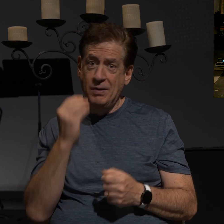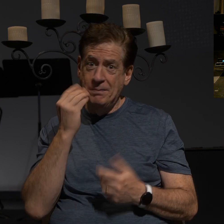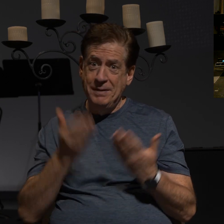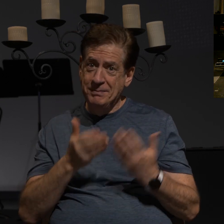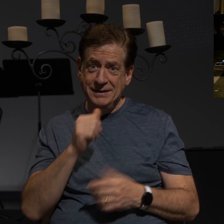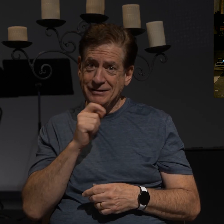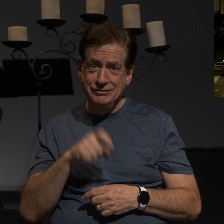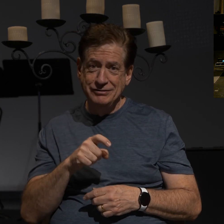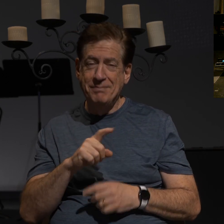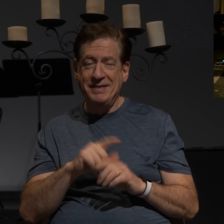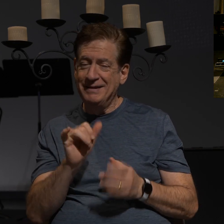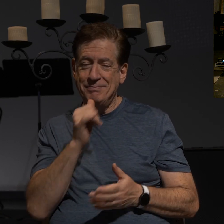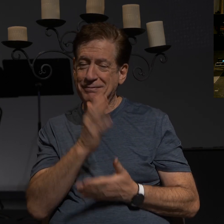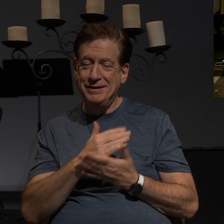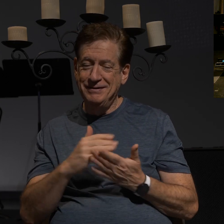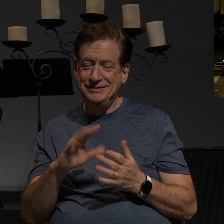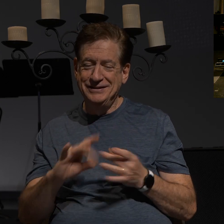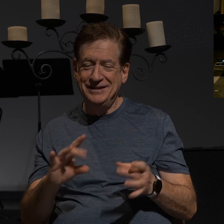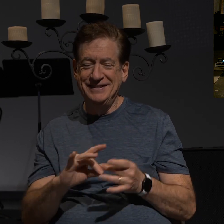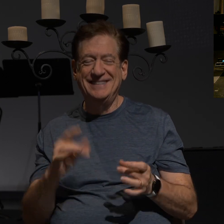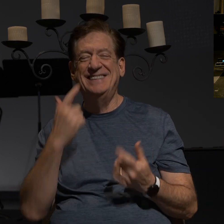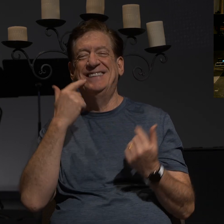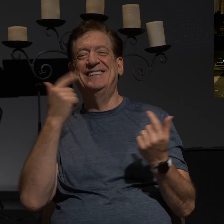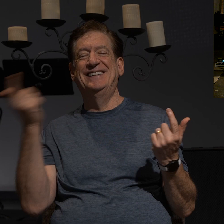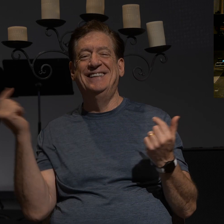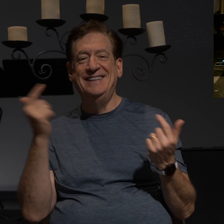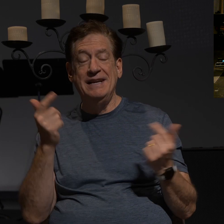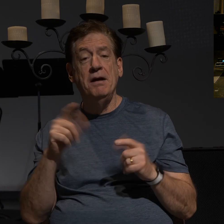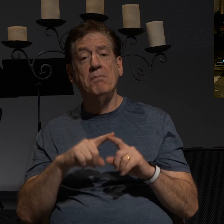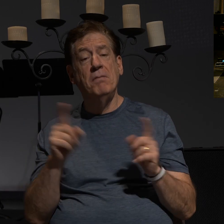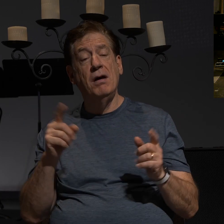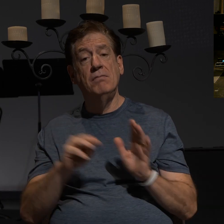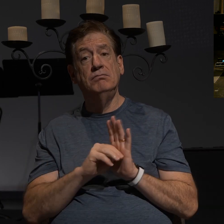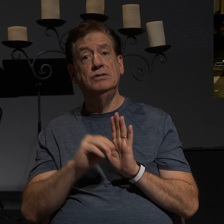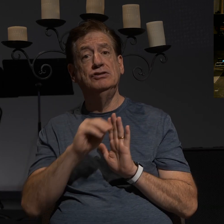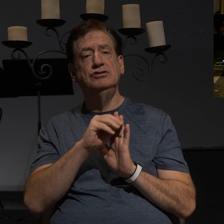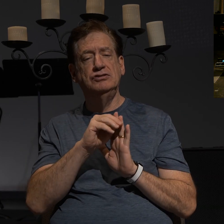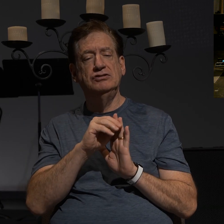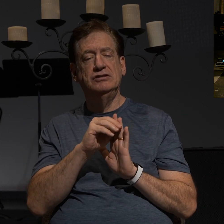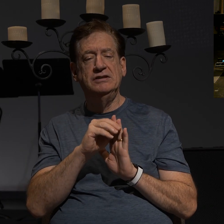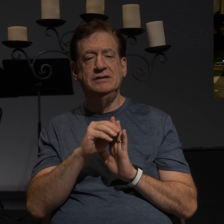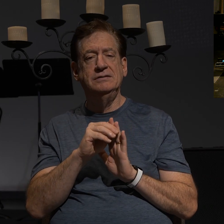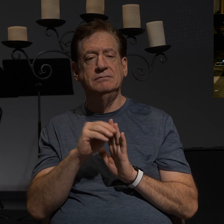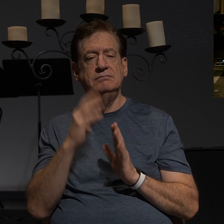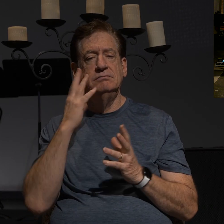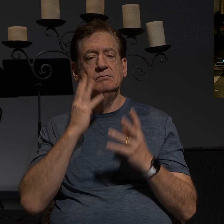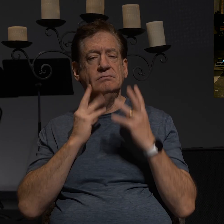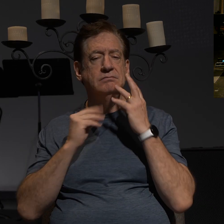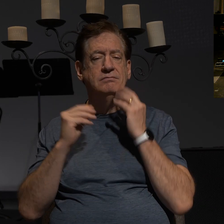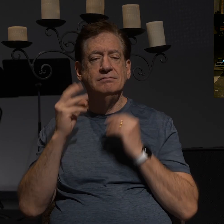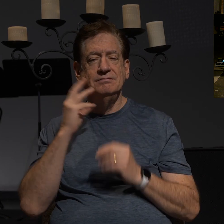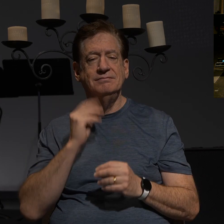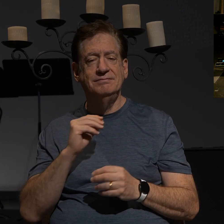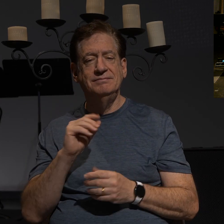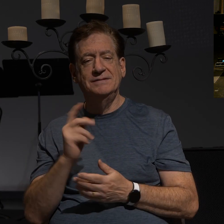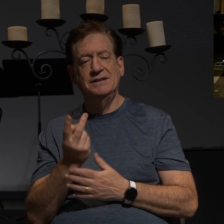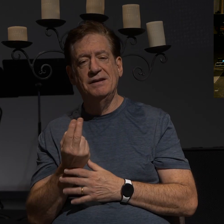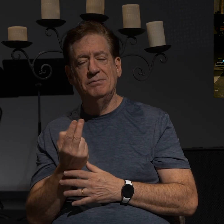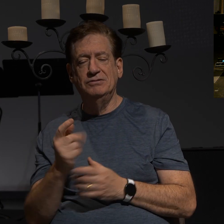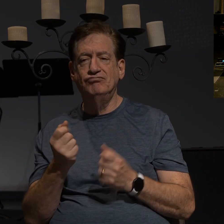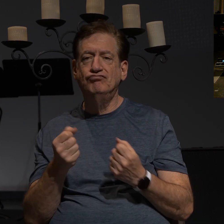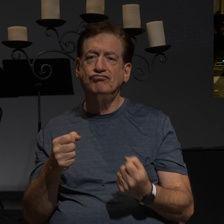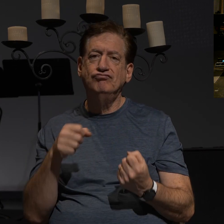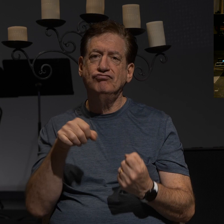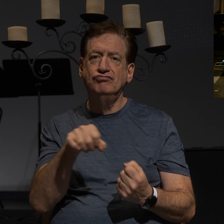part of the story. And so this mature, seasoned couple is driving home, and as they're